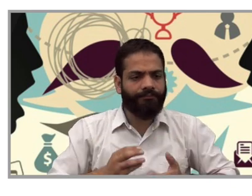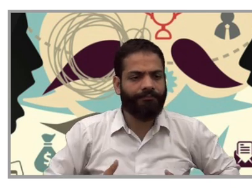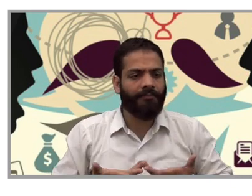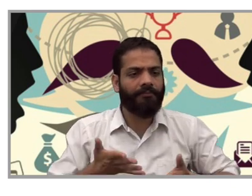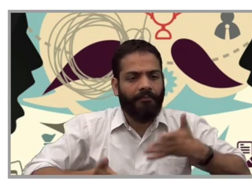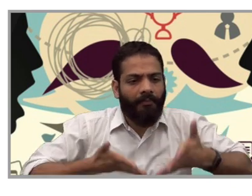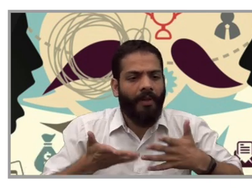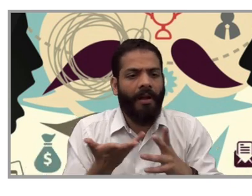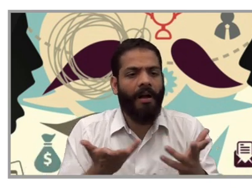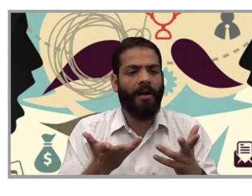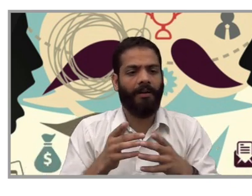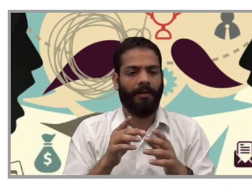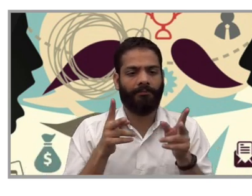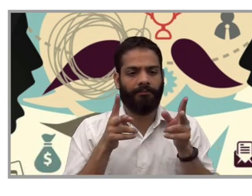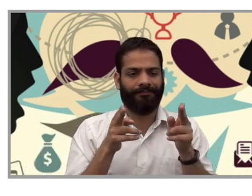of about to.